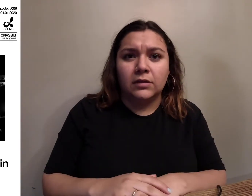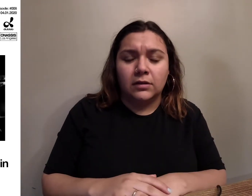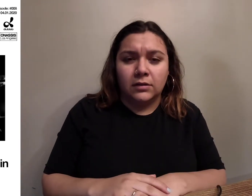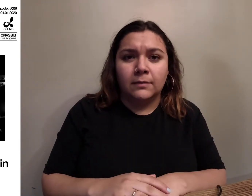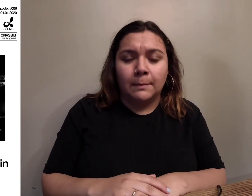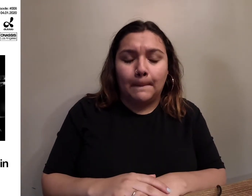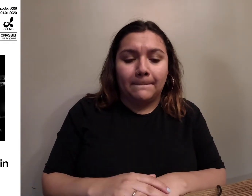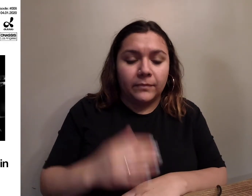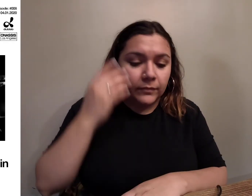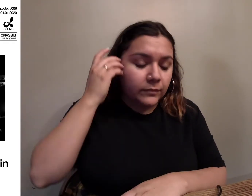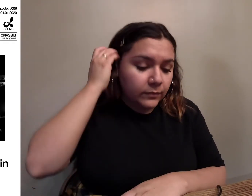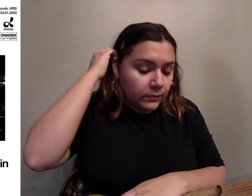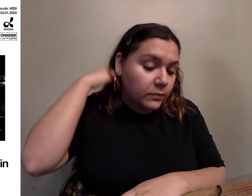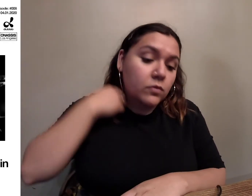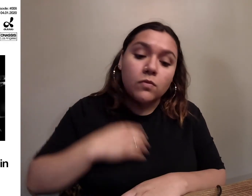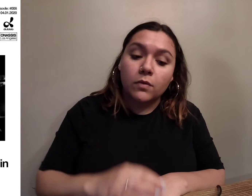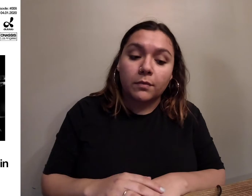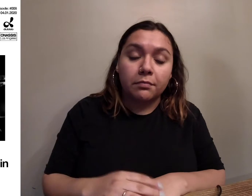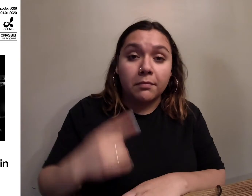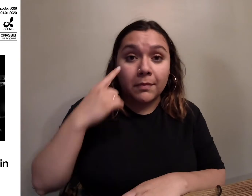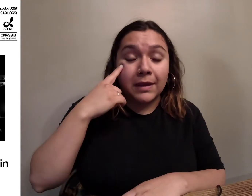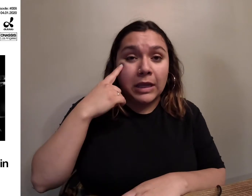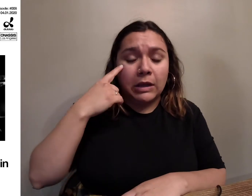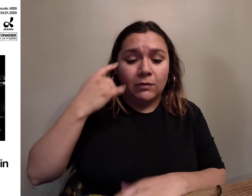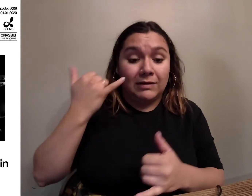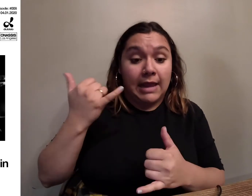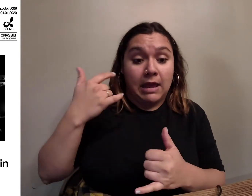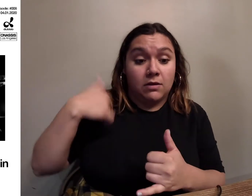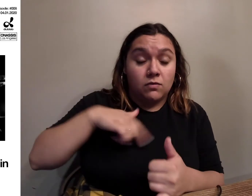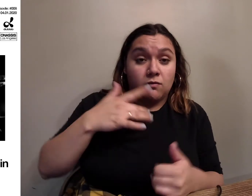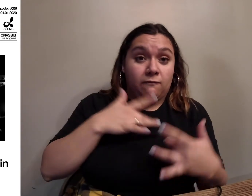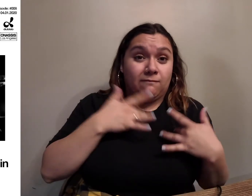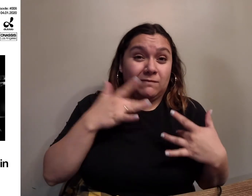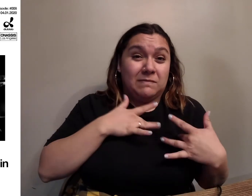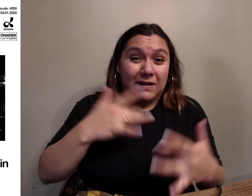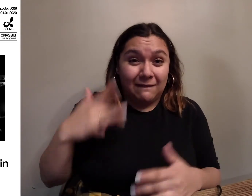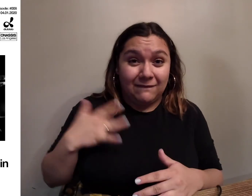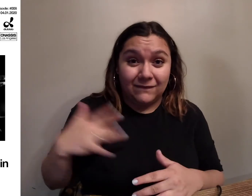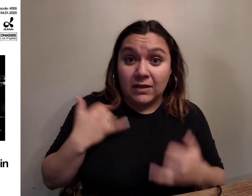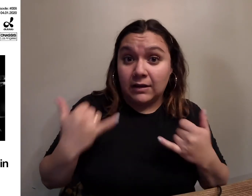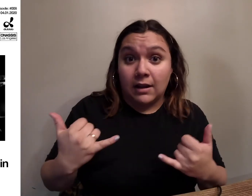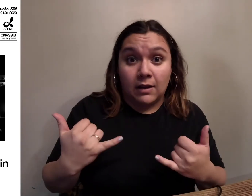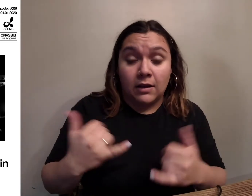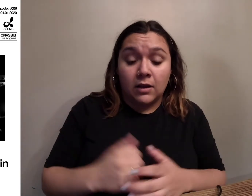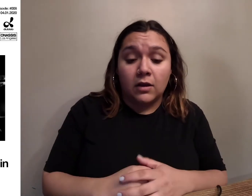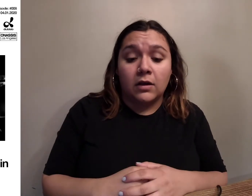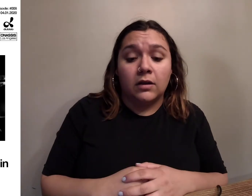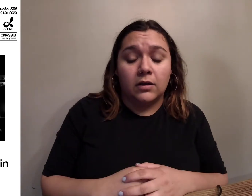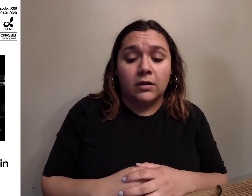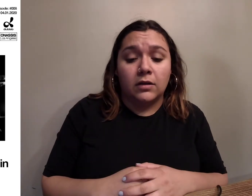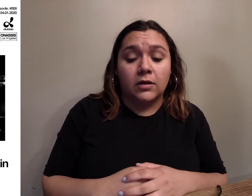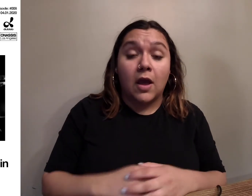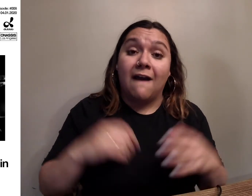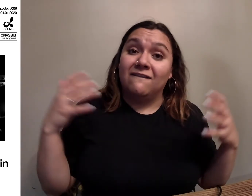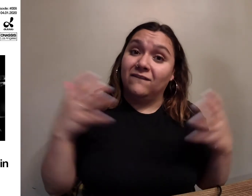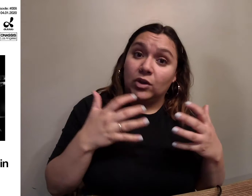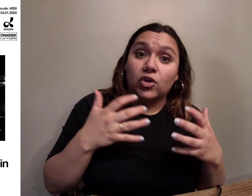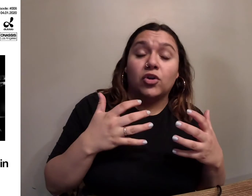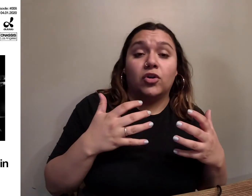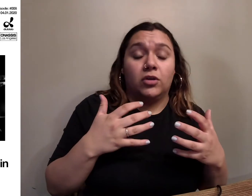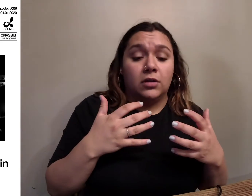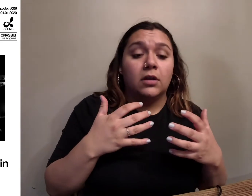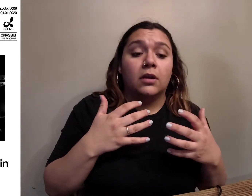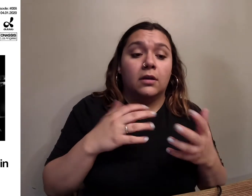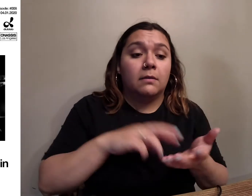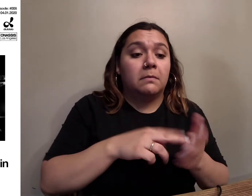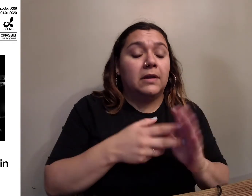And I think what we're feeling right now is fear, in a way that we're